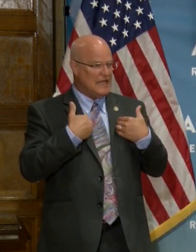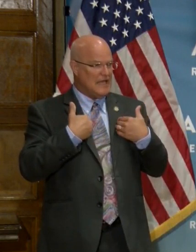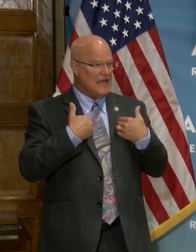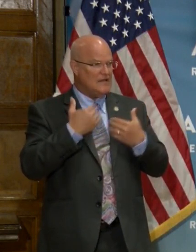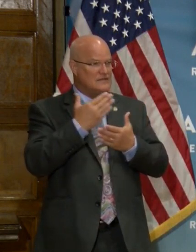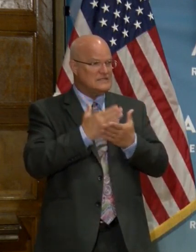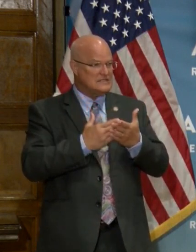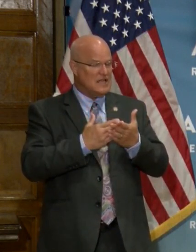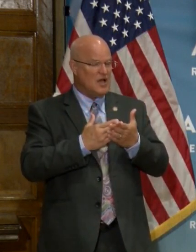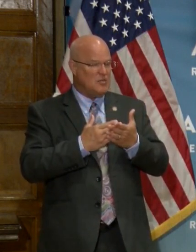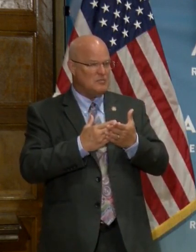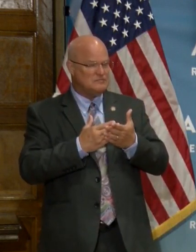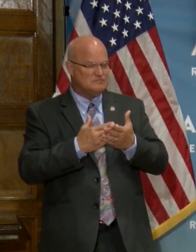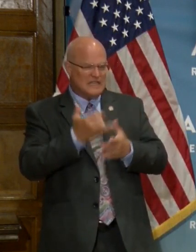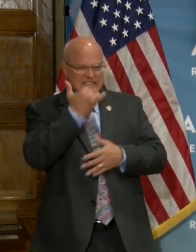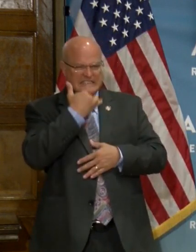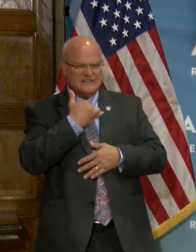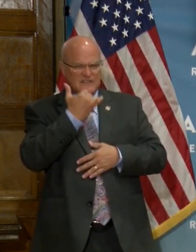some defective